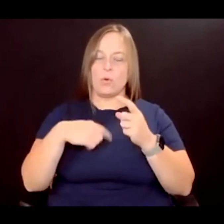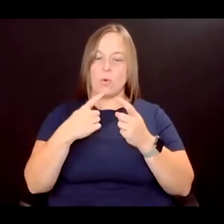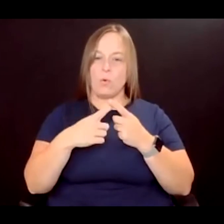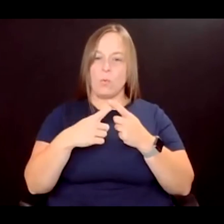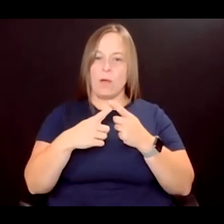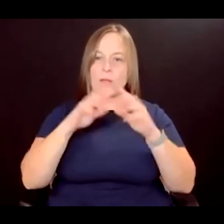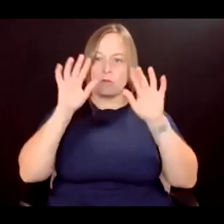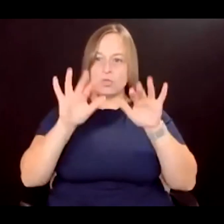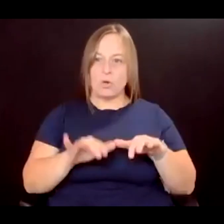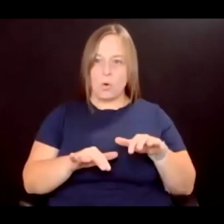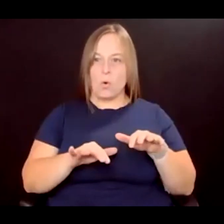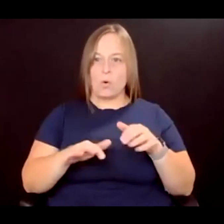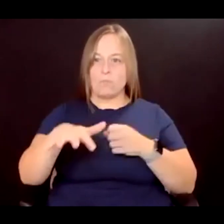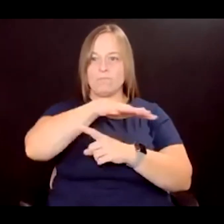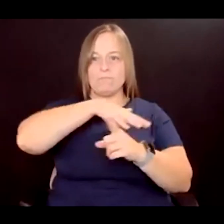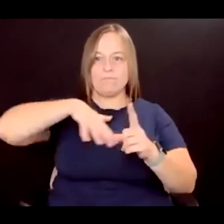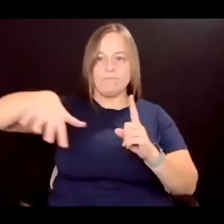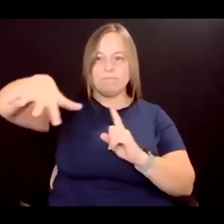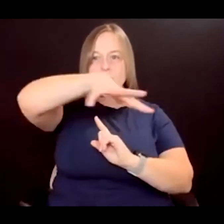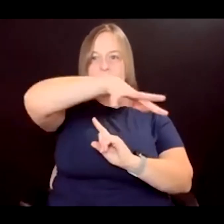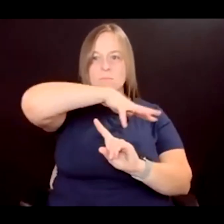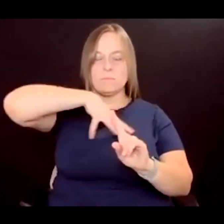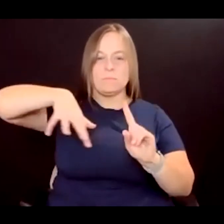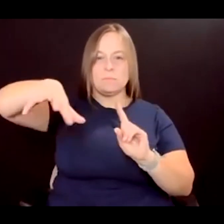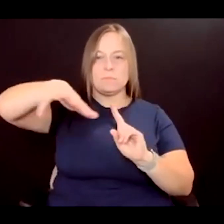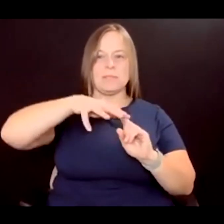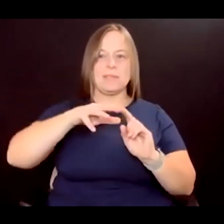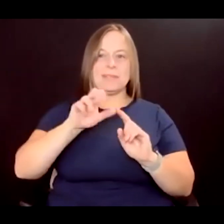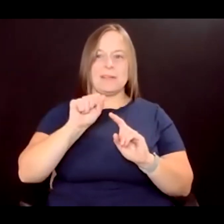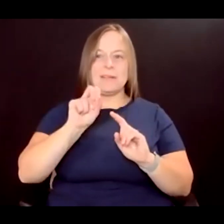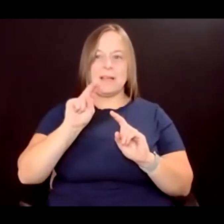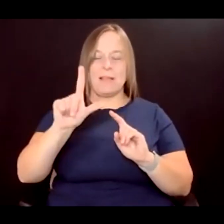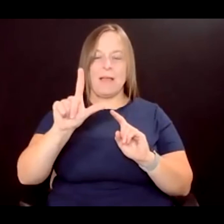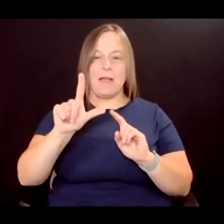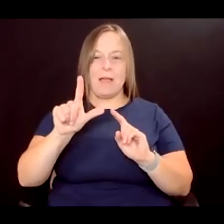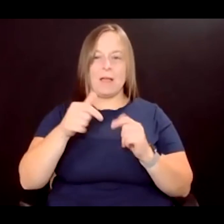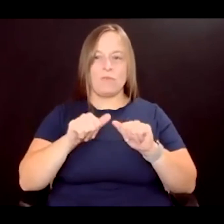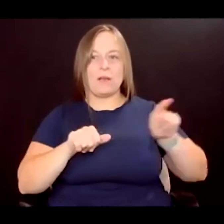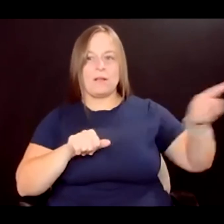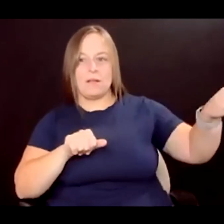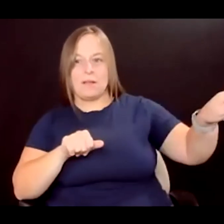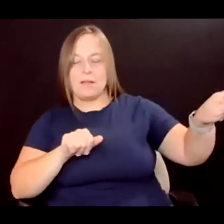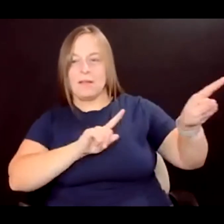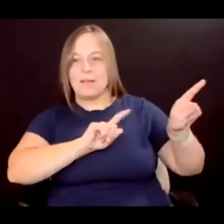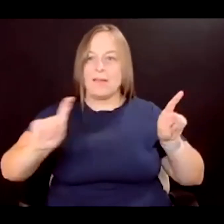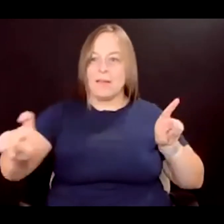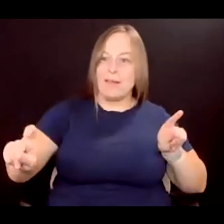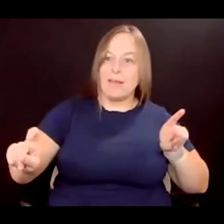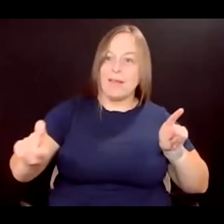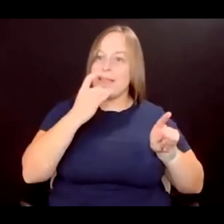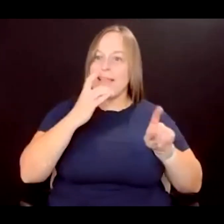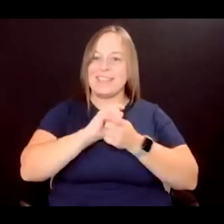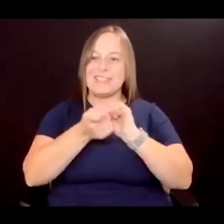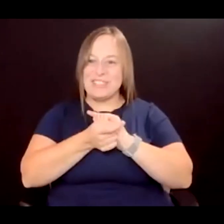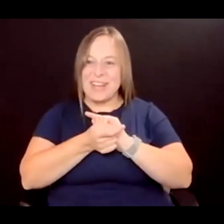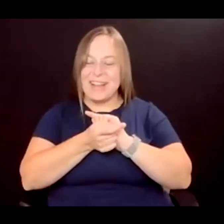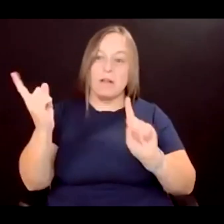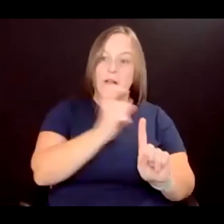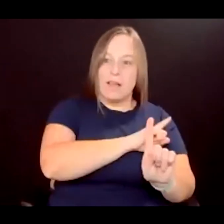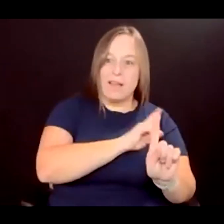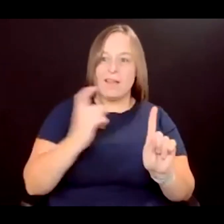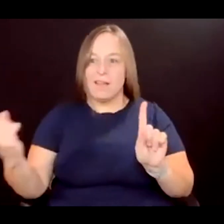clear set of deliverables and expectations, but it's very comprehensive in who it reaches. So I'm